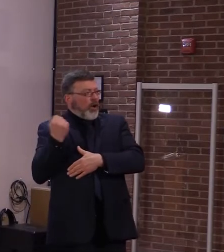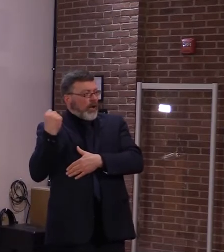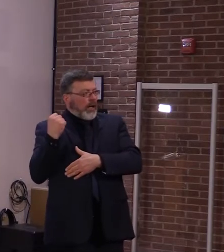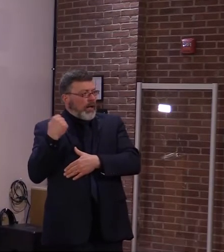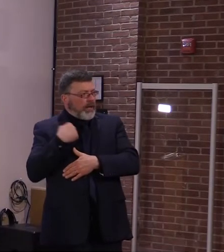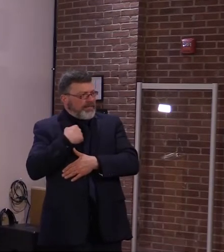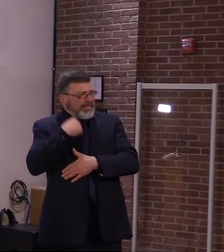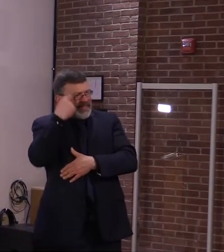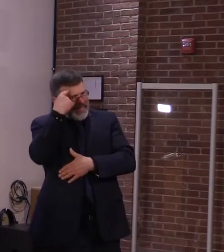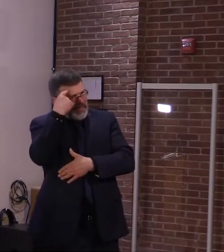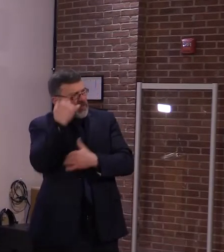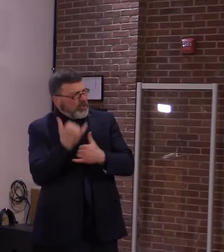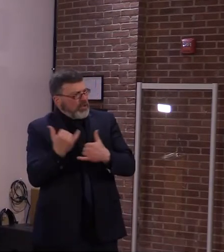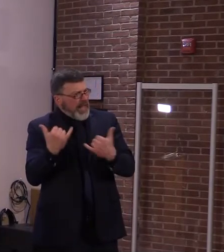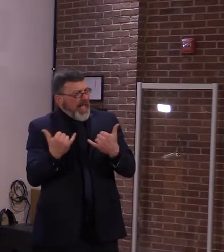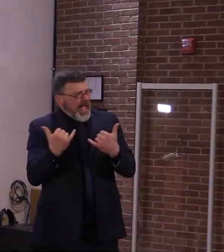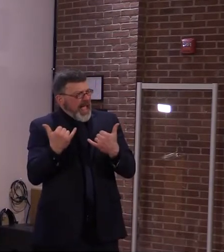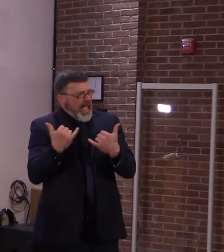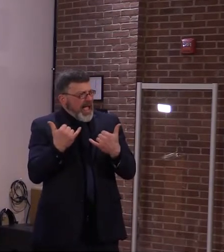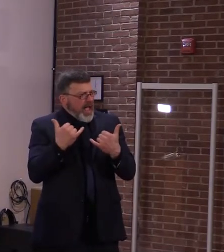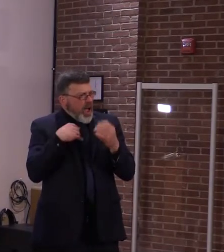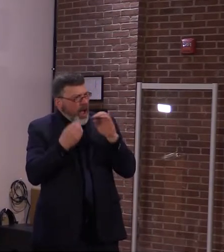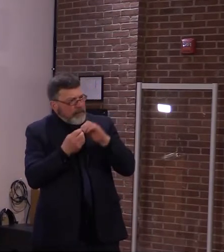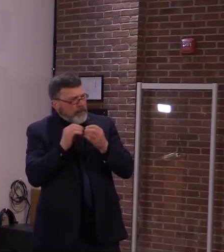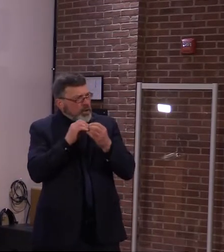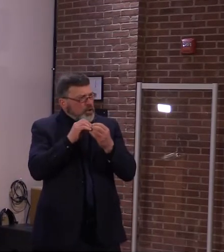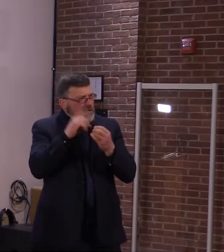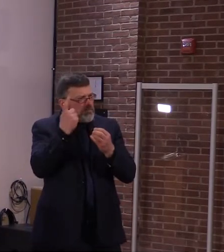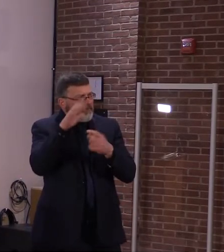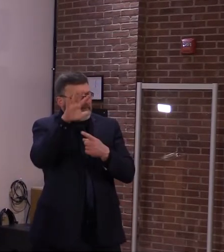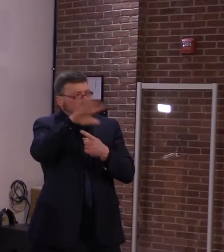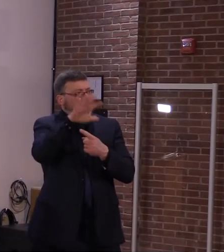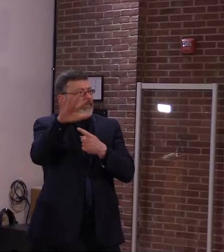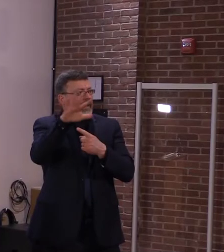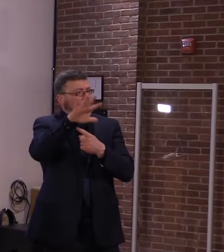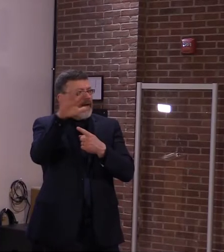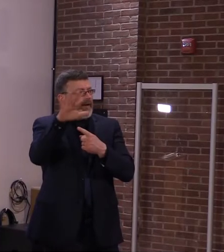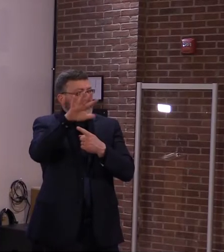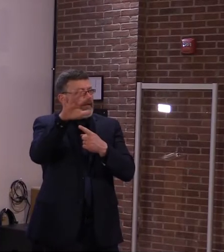we're in the 55% range or so of them. Is that true?